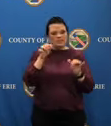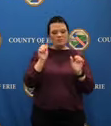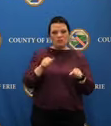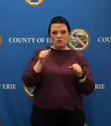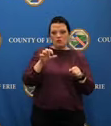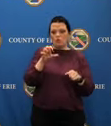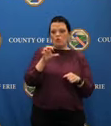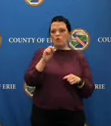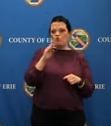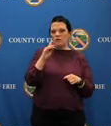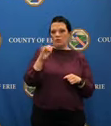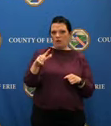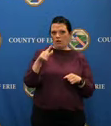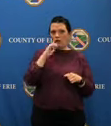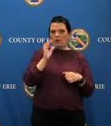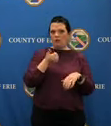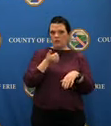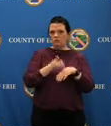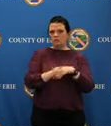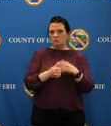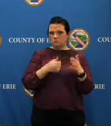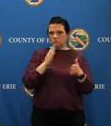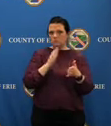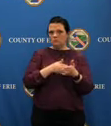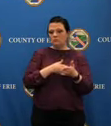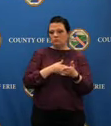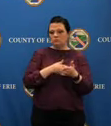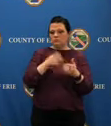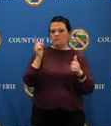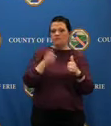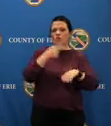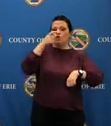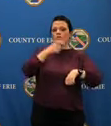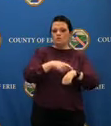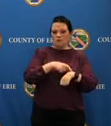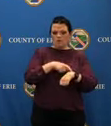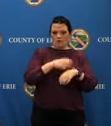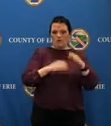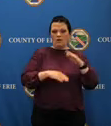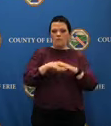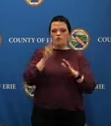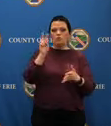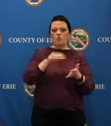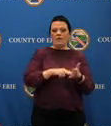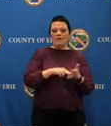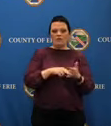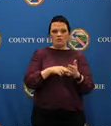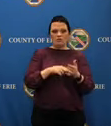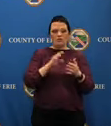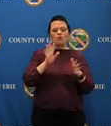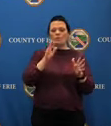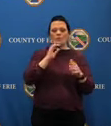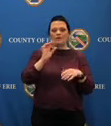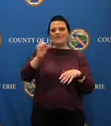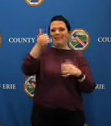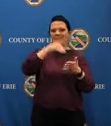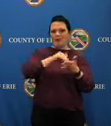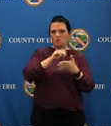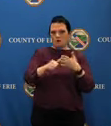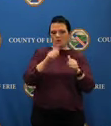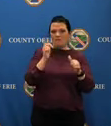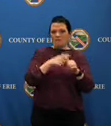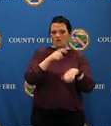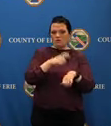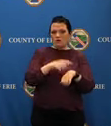criminal misdemeanor up to a $10,000 first-time violation. Just your first offense can be a $10,000 fine and